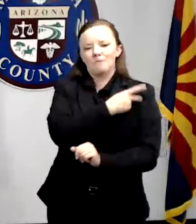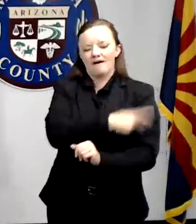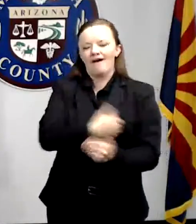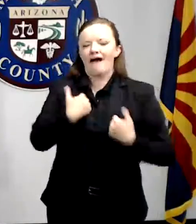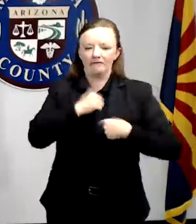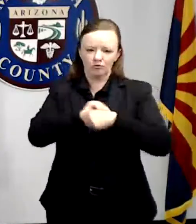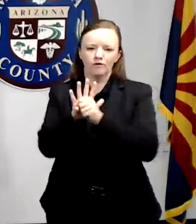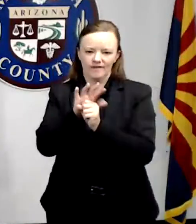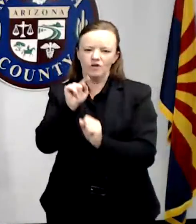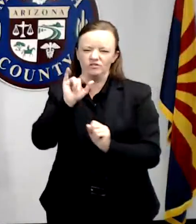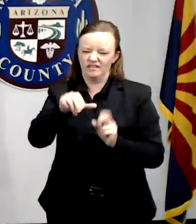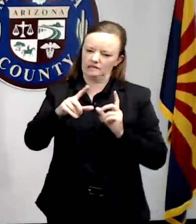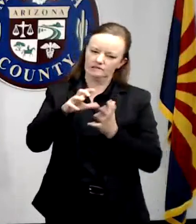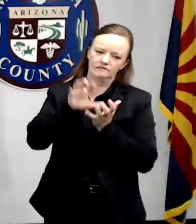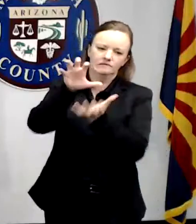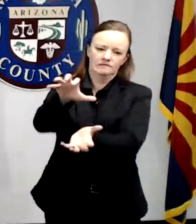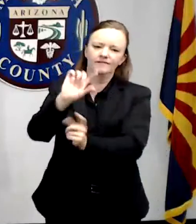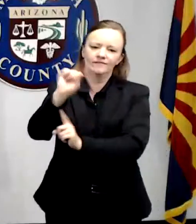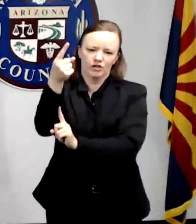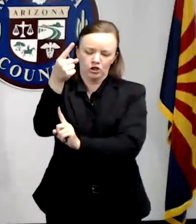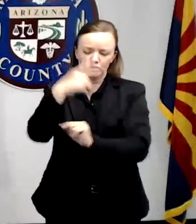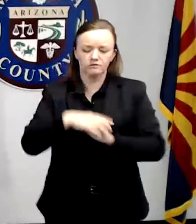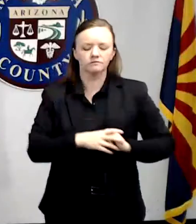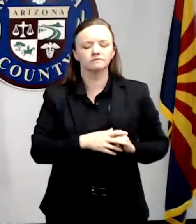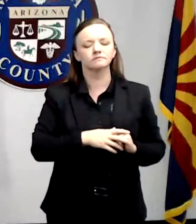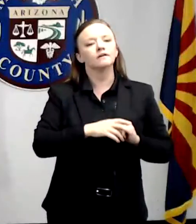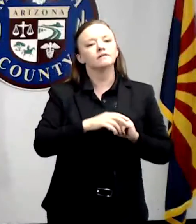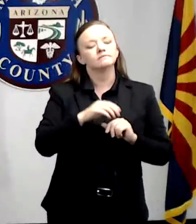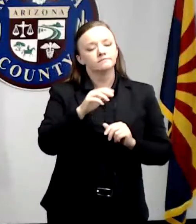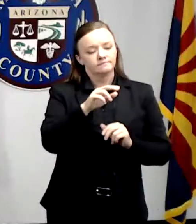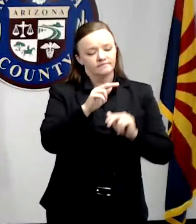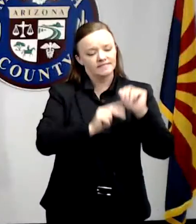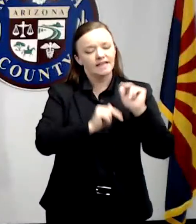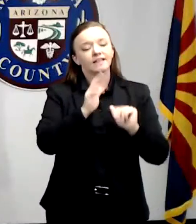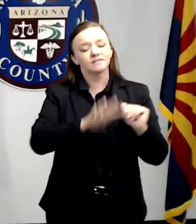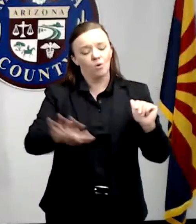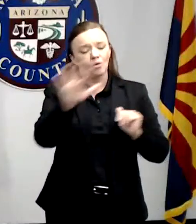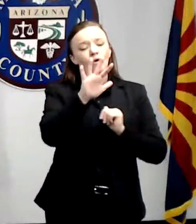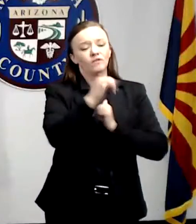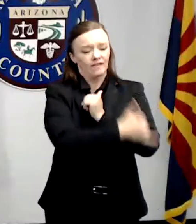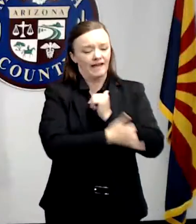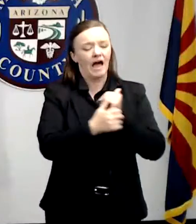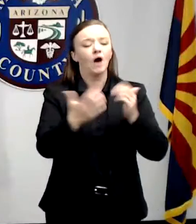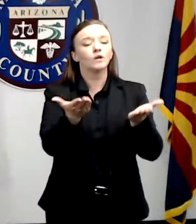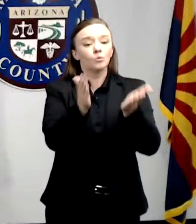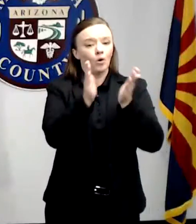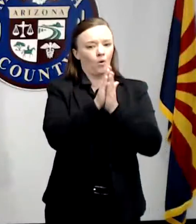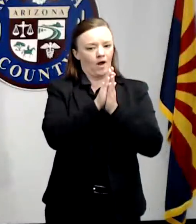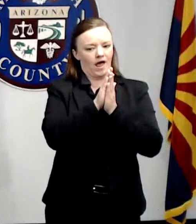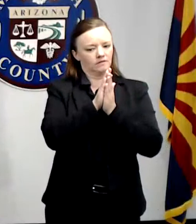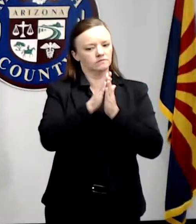throughout Maricopa County submit requests for PPE to Maricopa County. These requests are